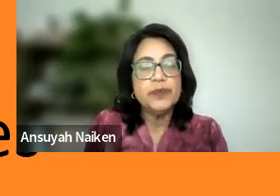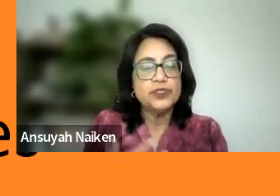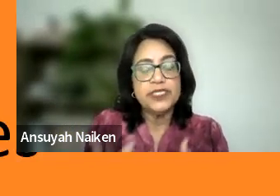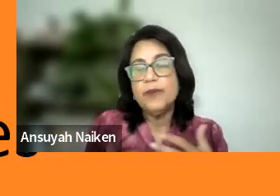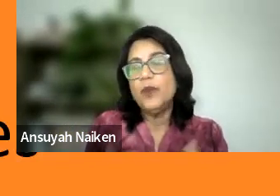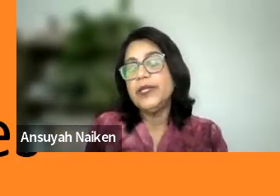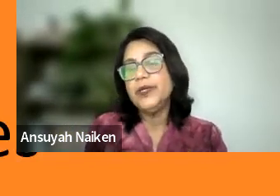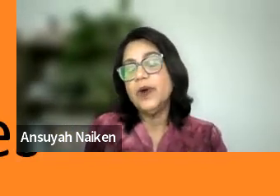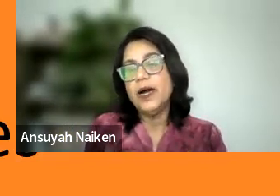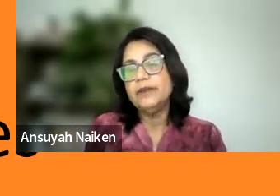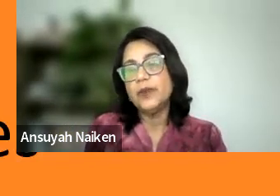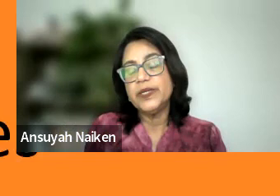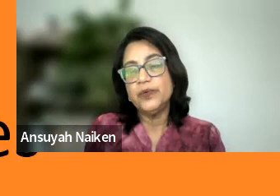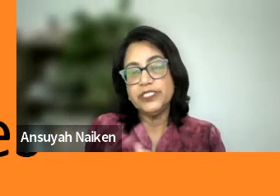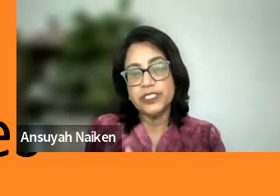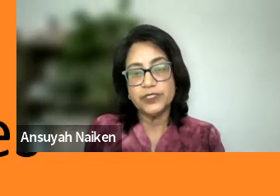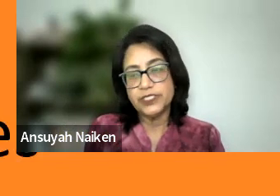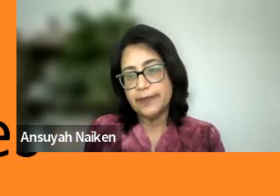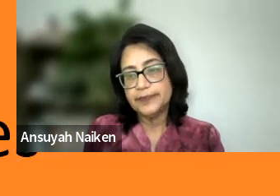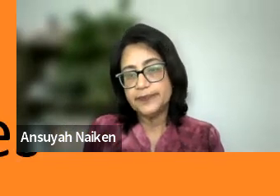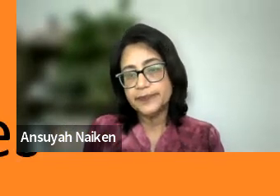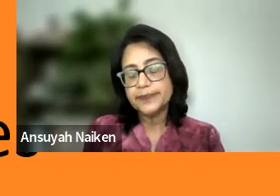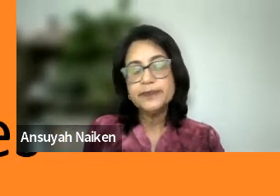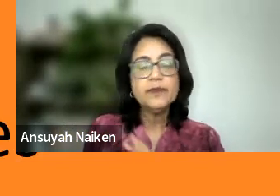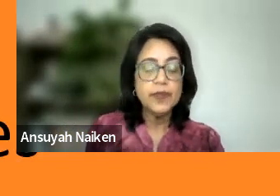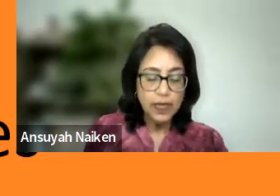when you approach them, when you reach out to